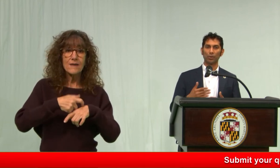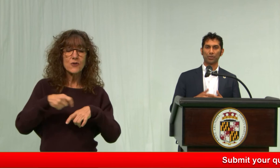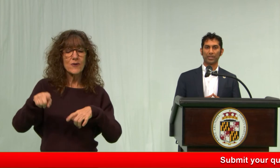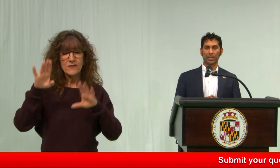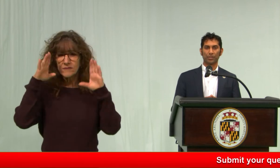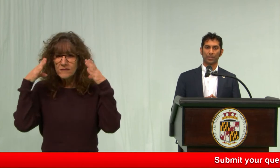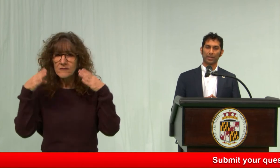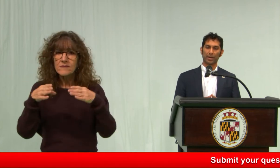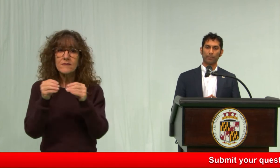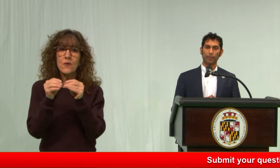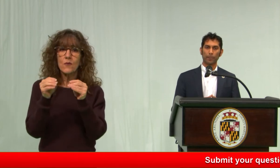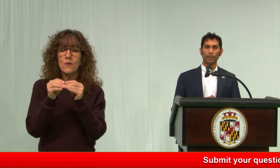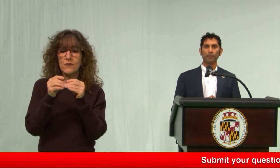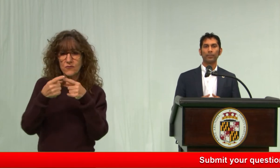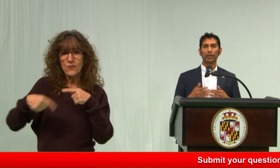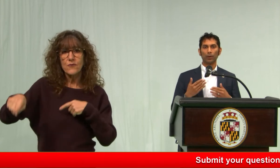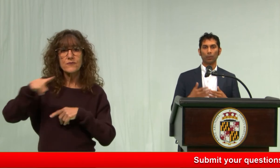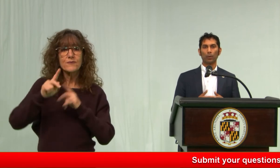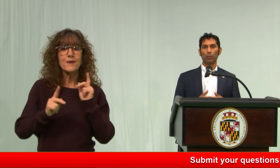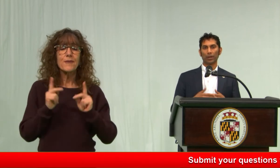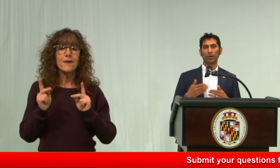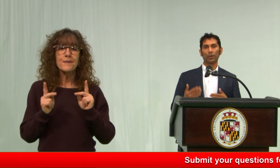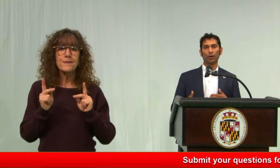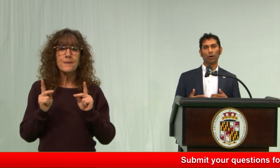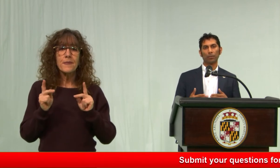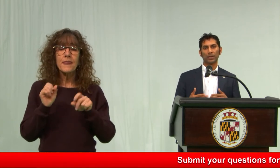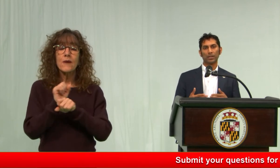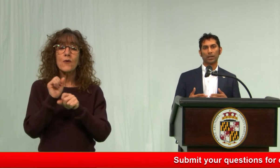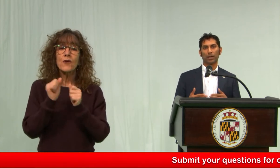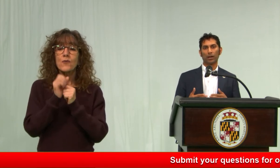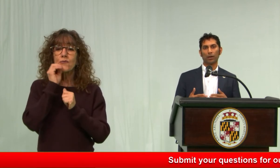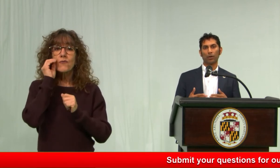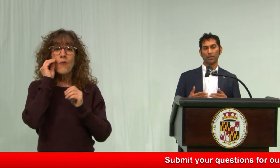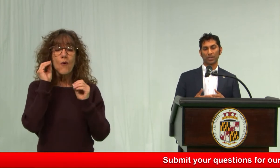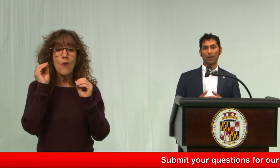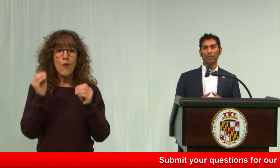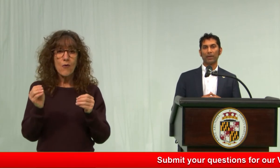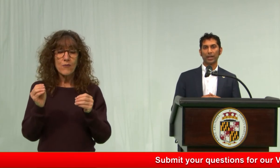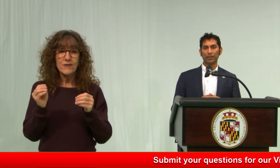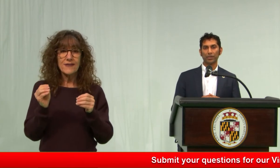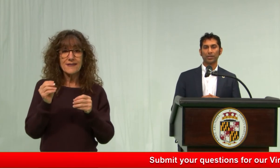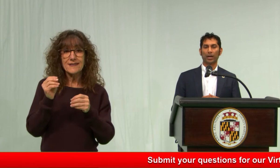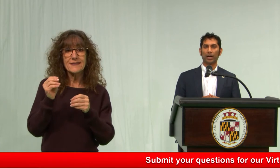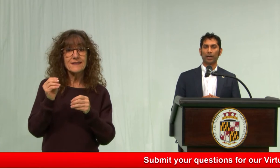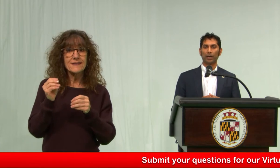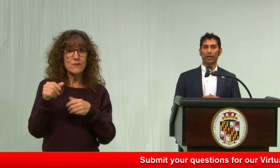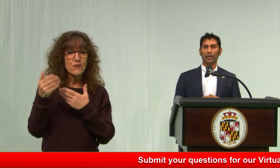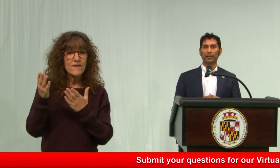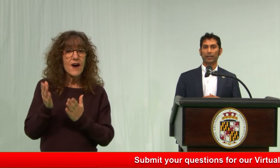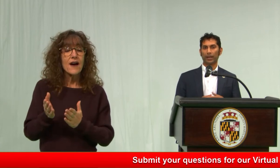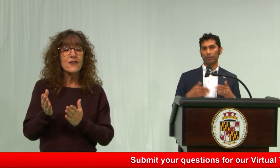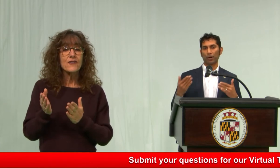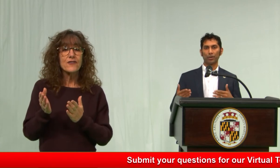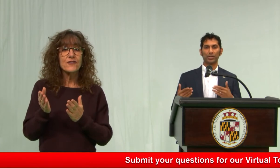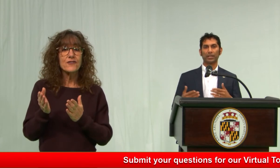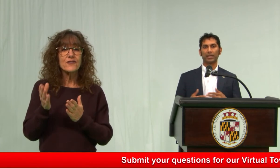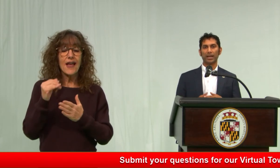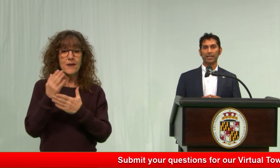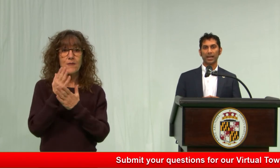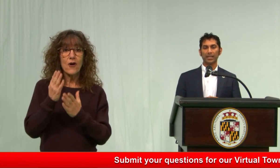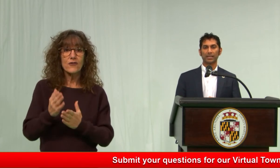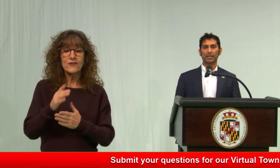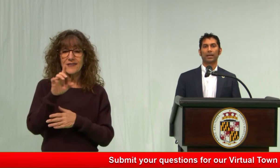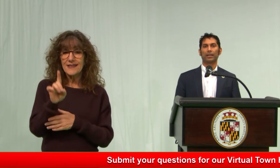even closer attention to them. We're working with our homeless care providers and partners